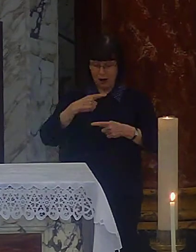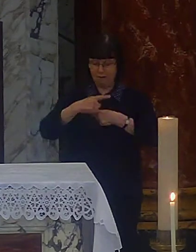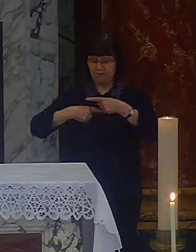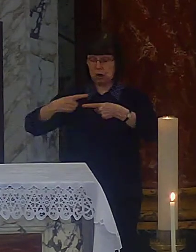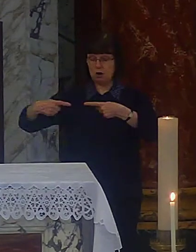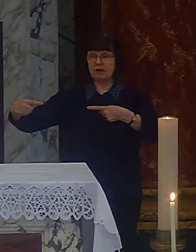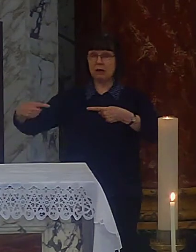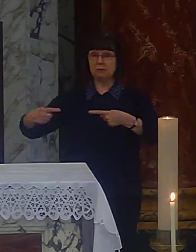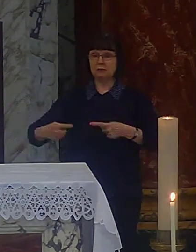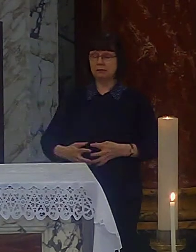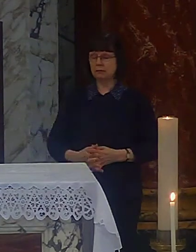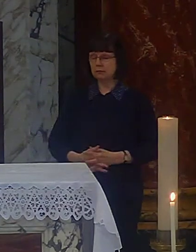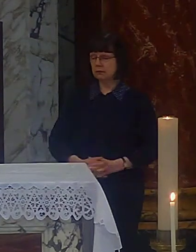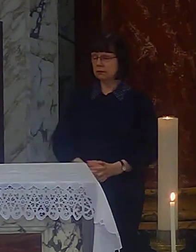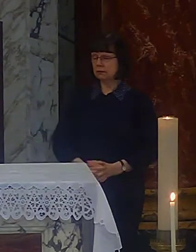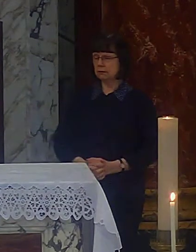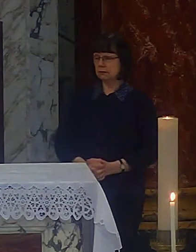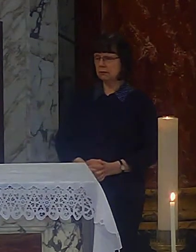and forever.